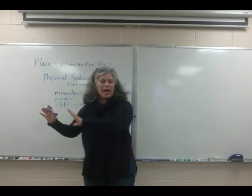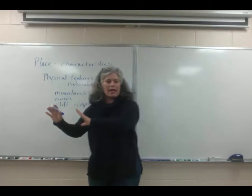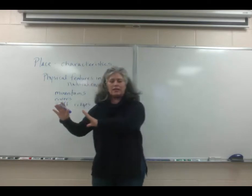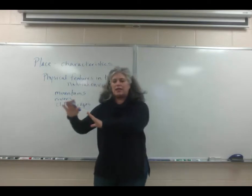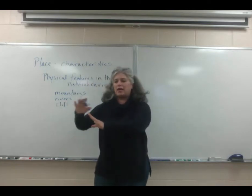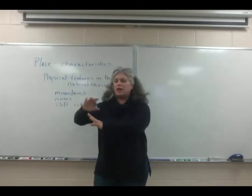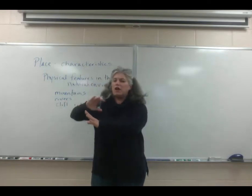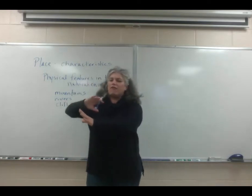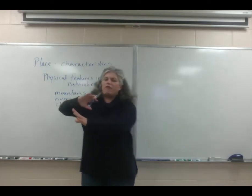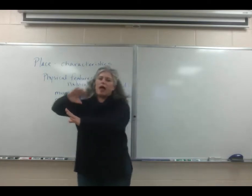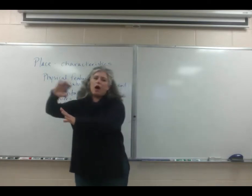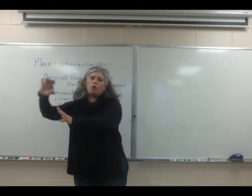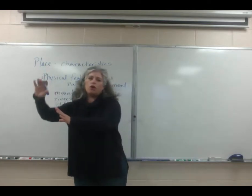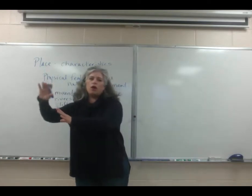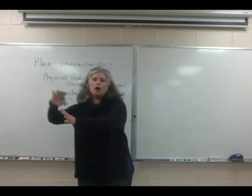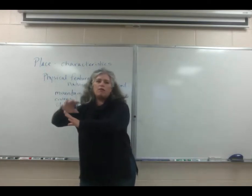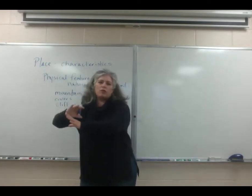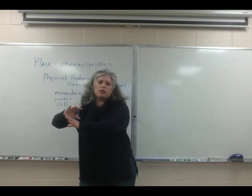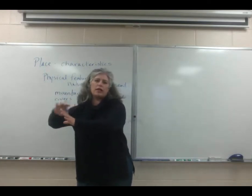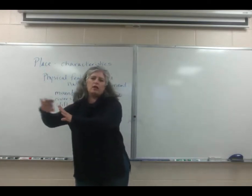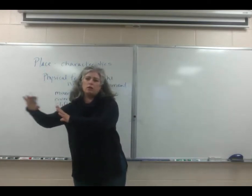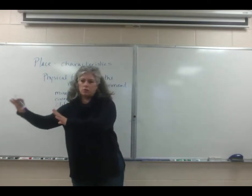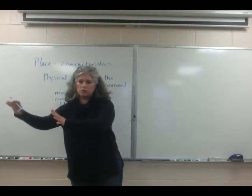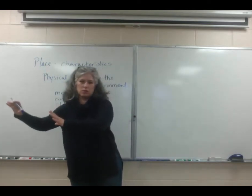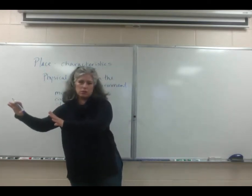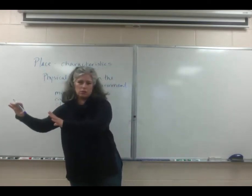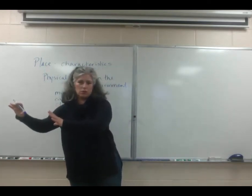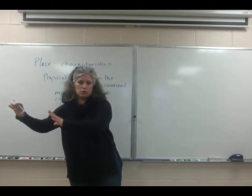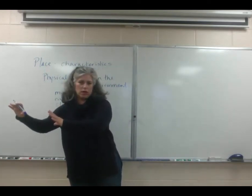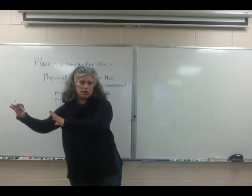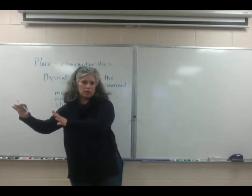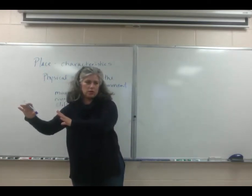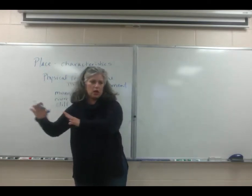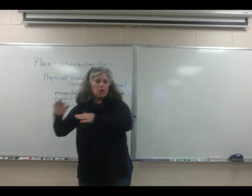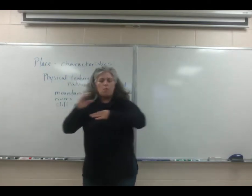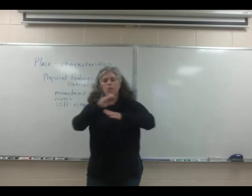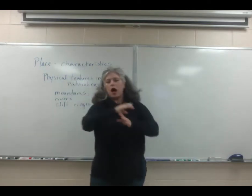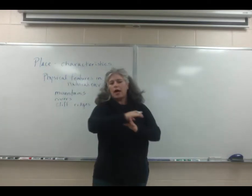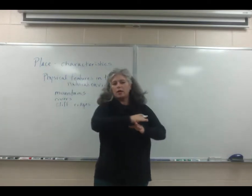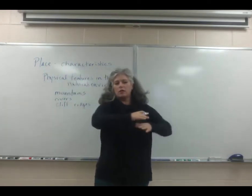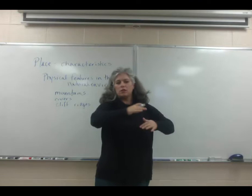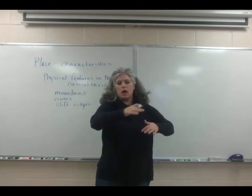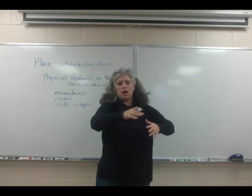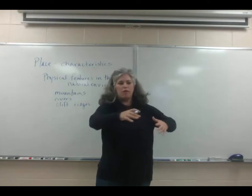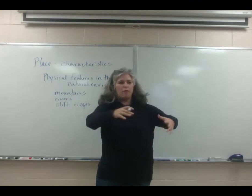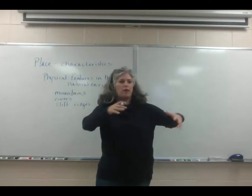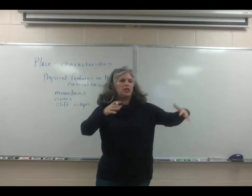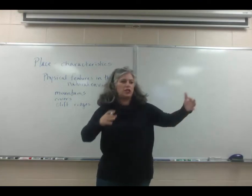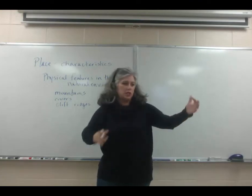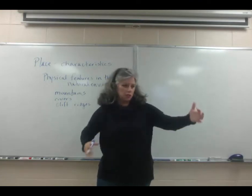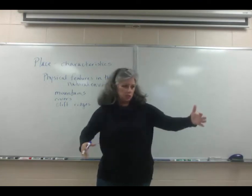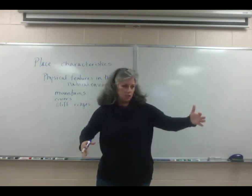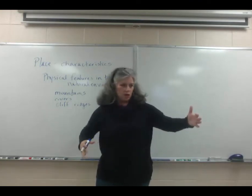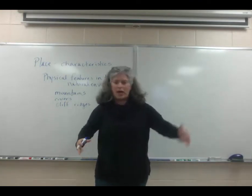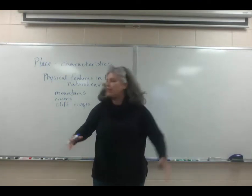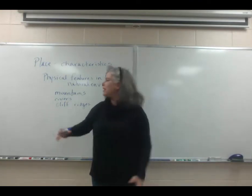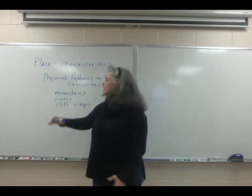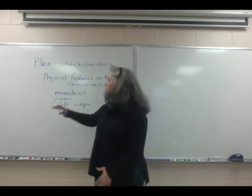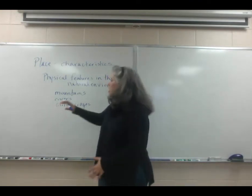it said flower-covered hills, right? Miles of beaches, okay? These